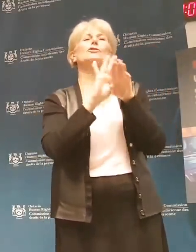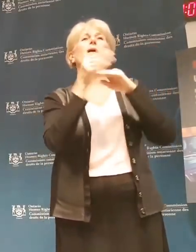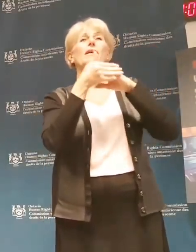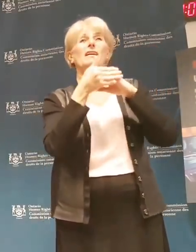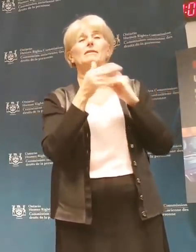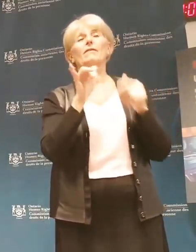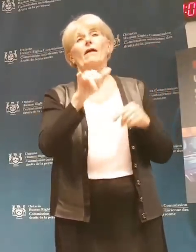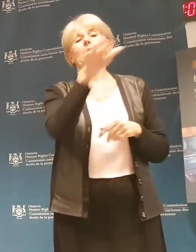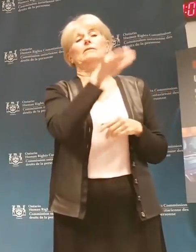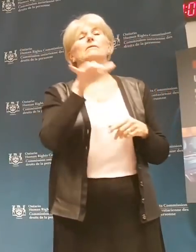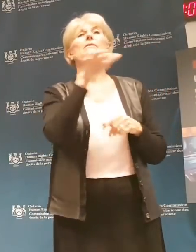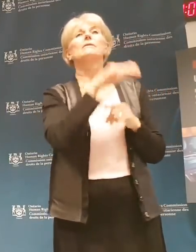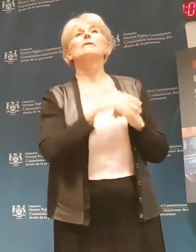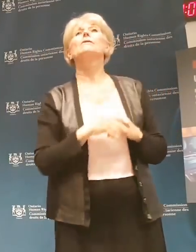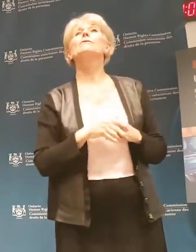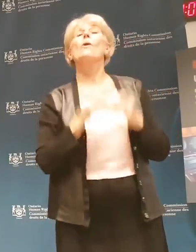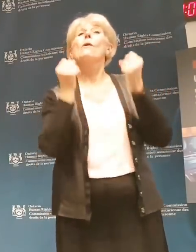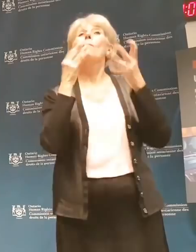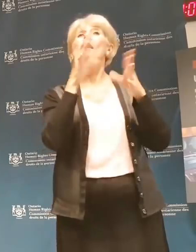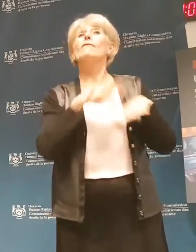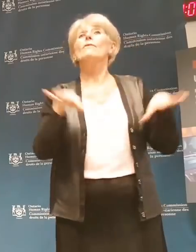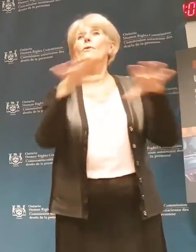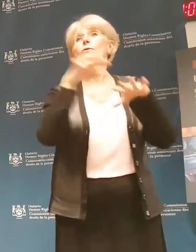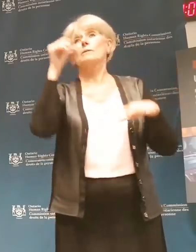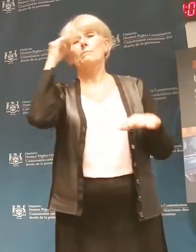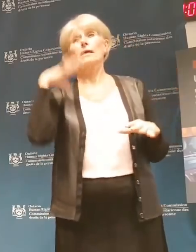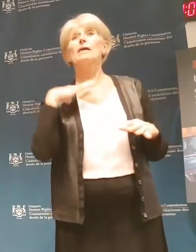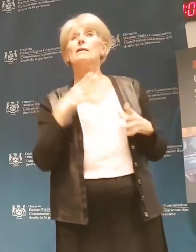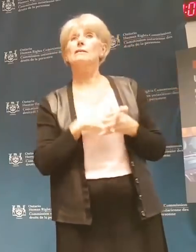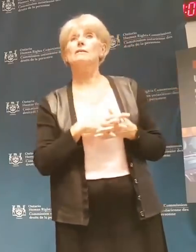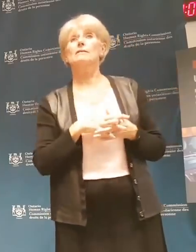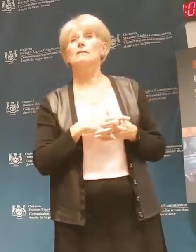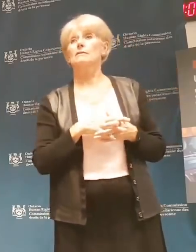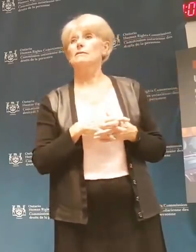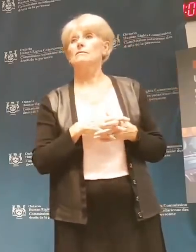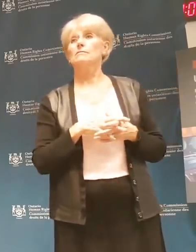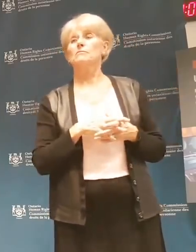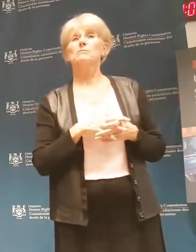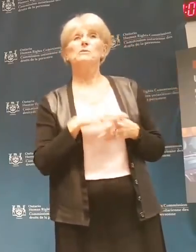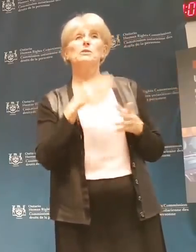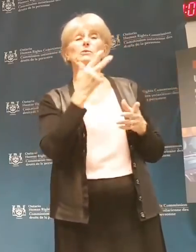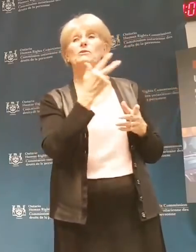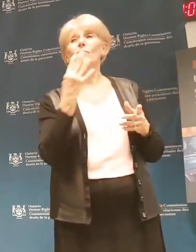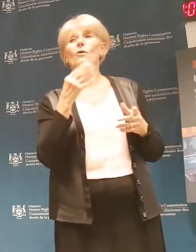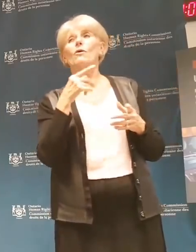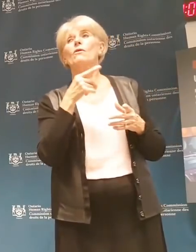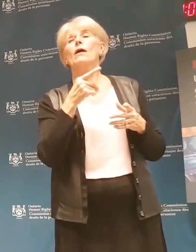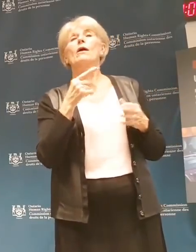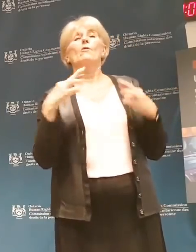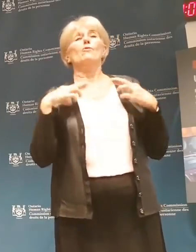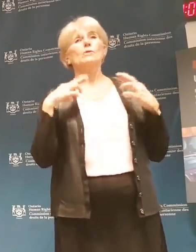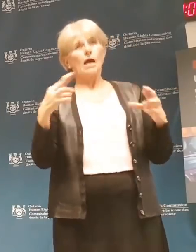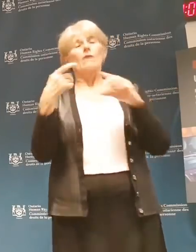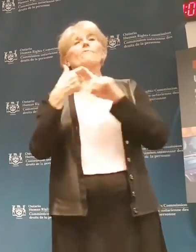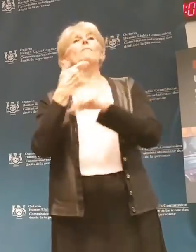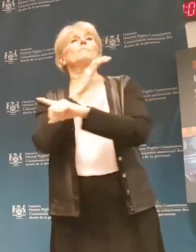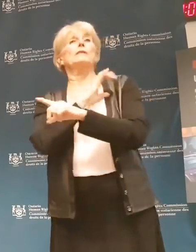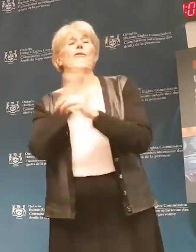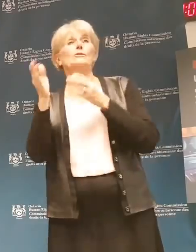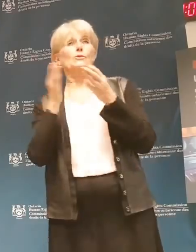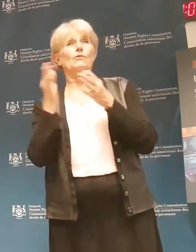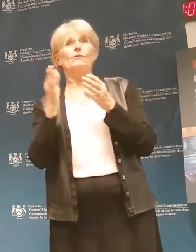on. And many of those men, 3 out of 4 of them, retired from the police